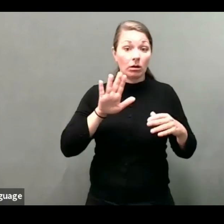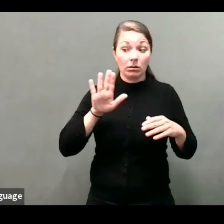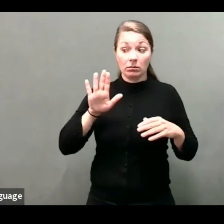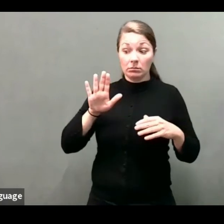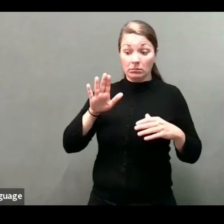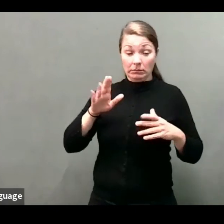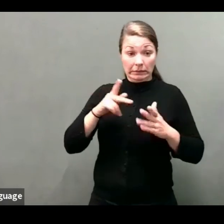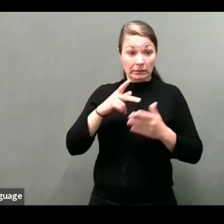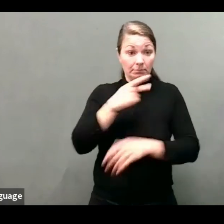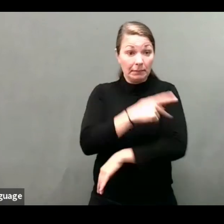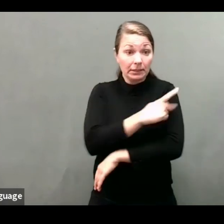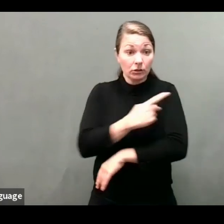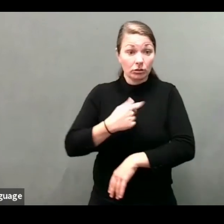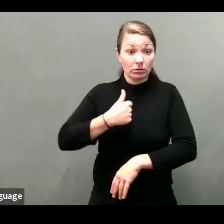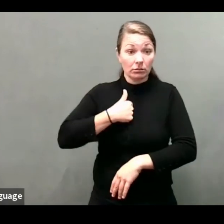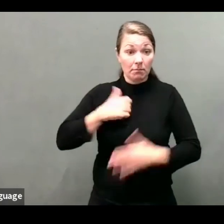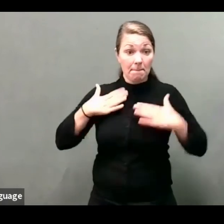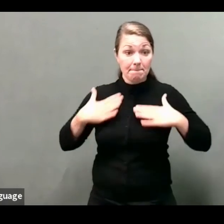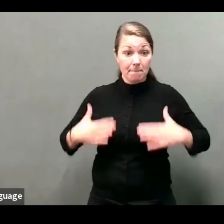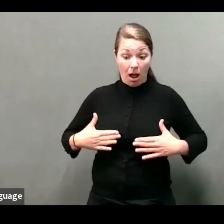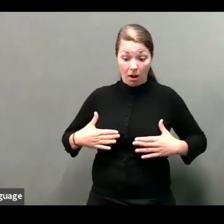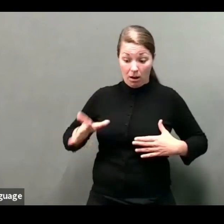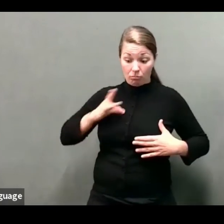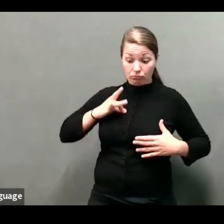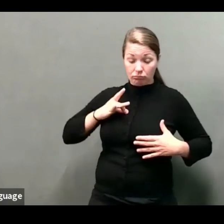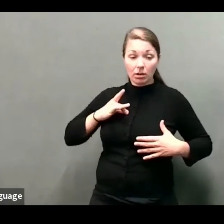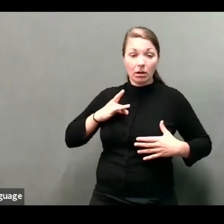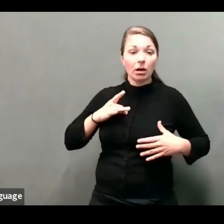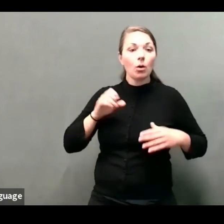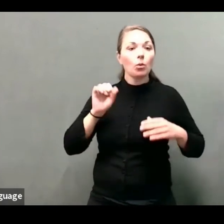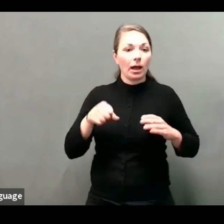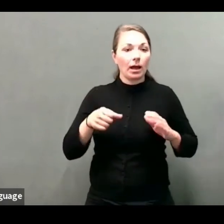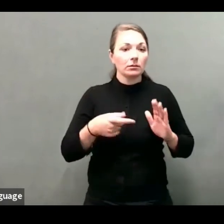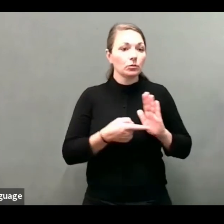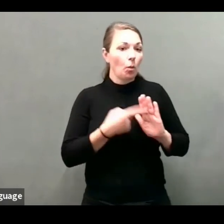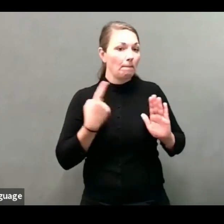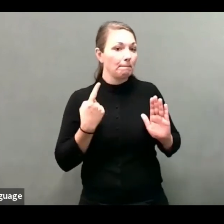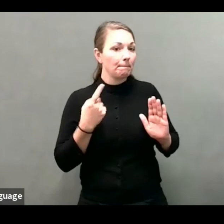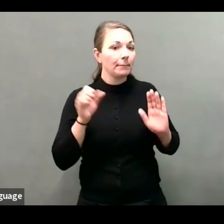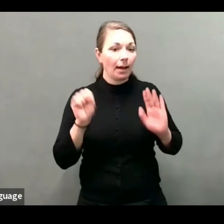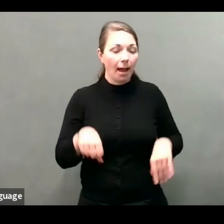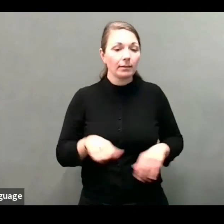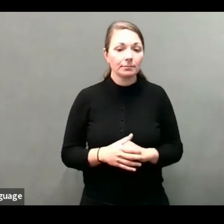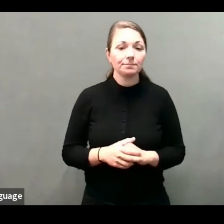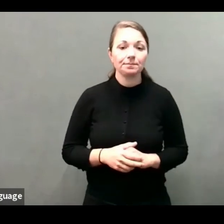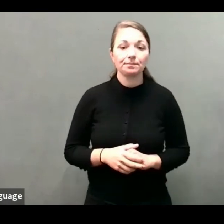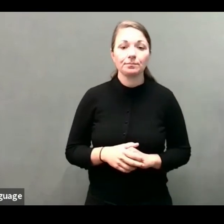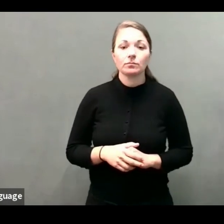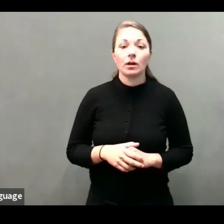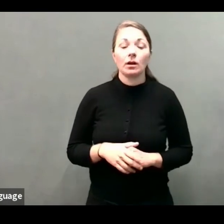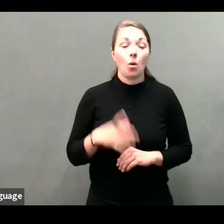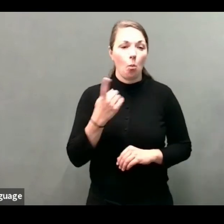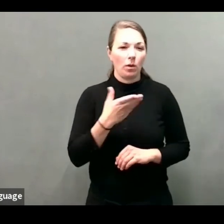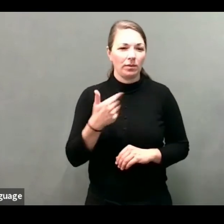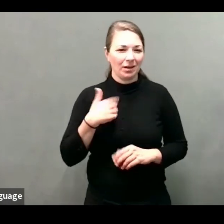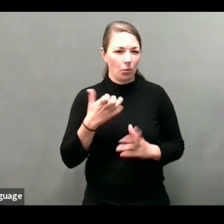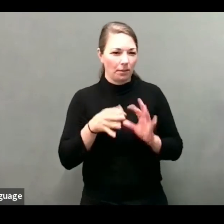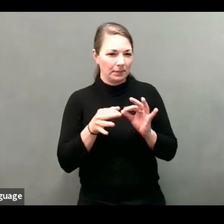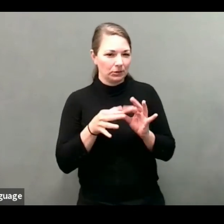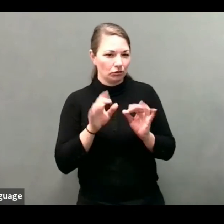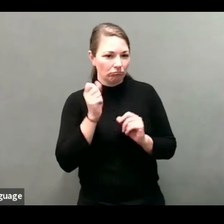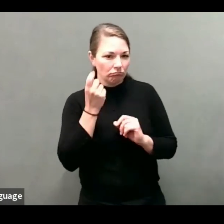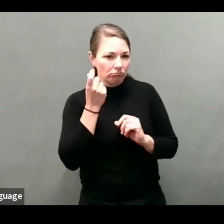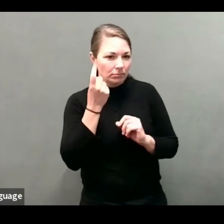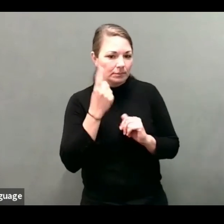so on or in their body, in which case swabs could be taken. One thing I want to mention there is that it's